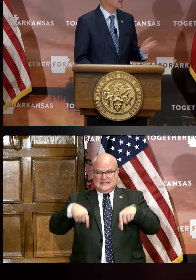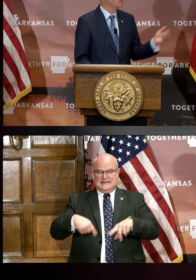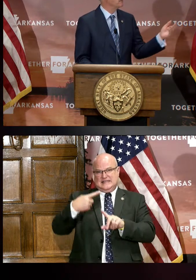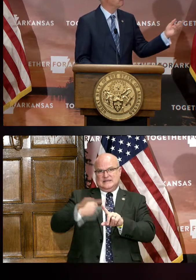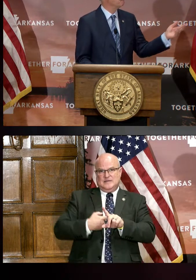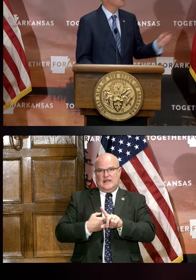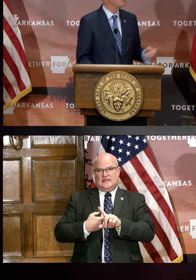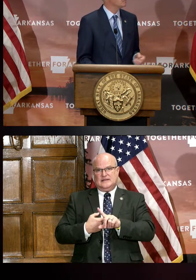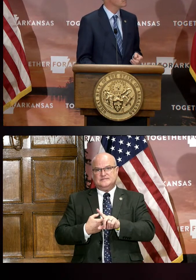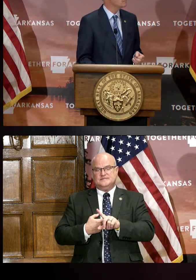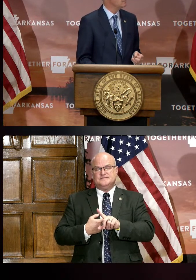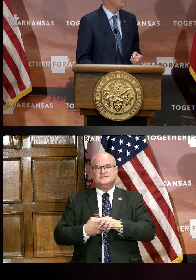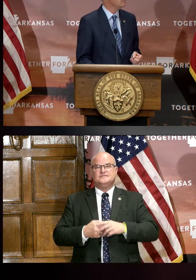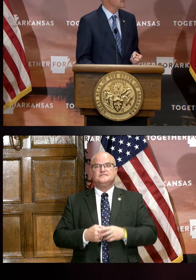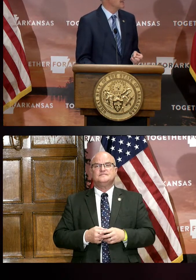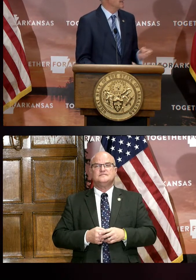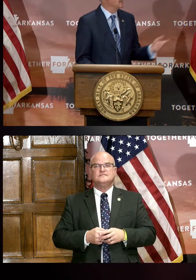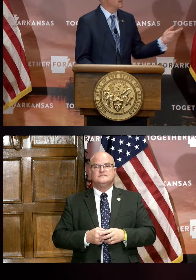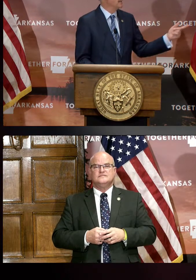in December.